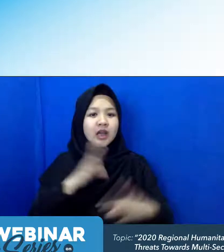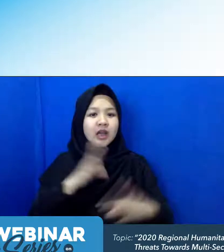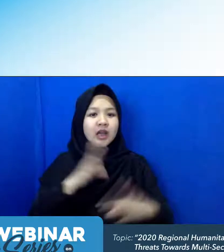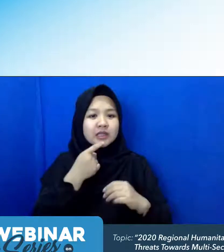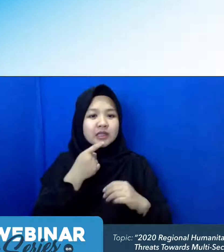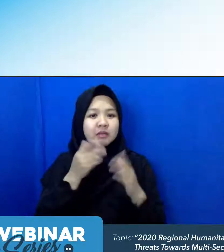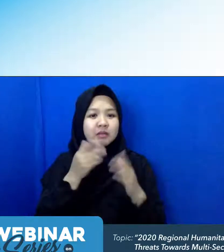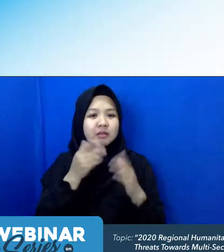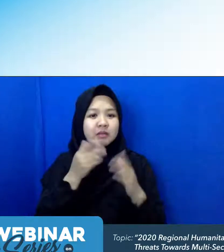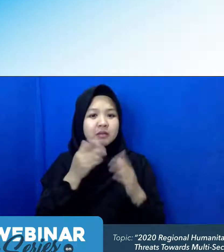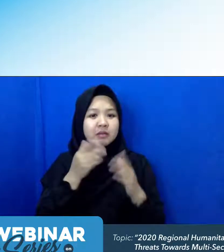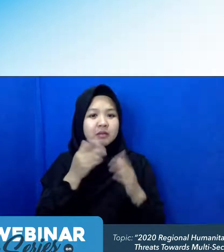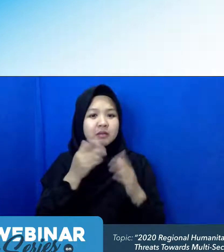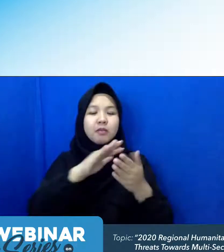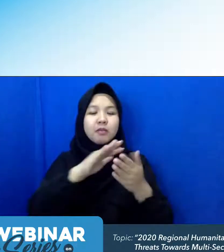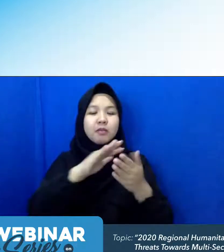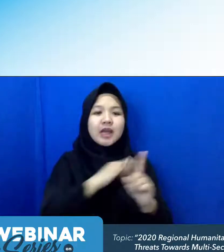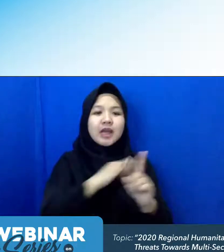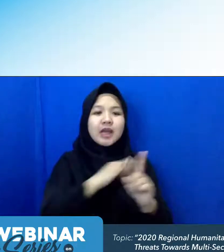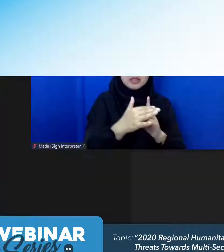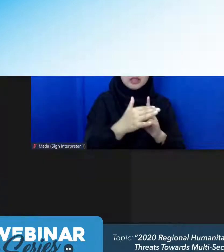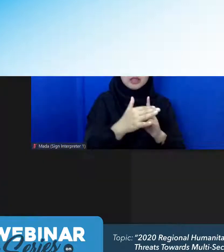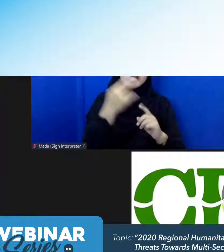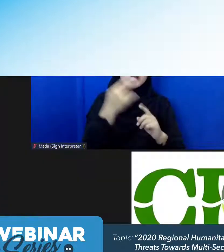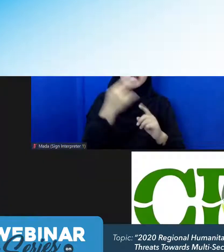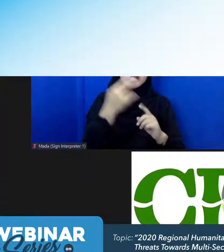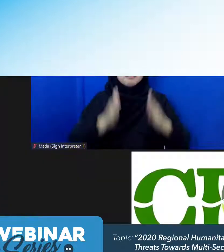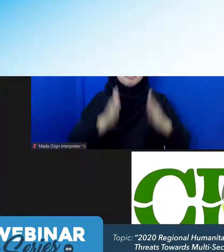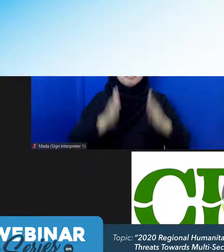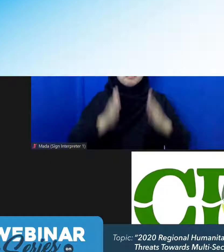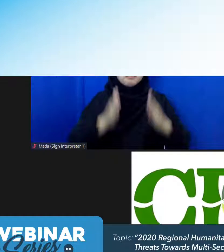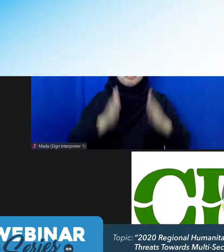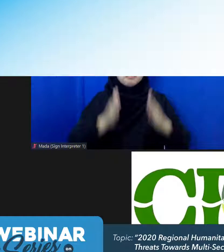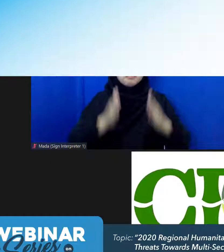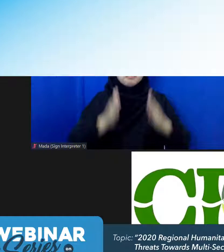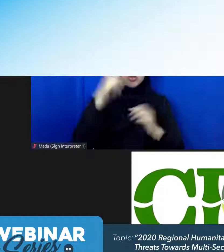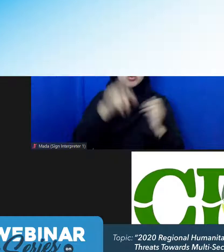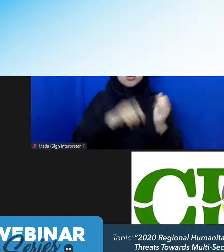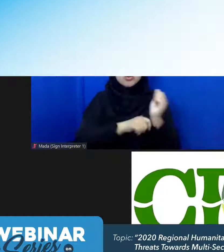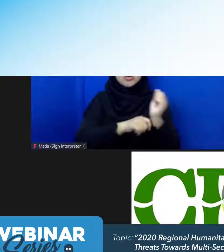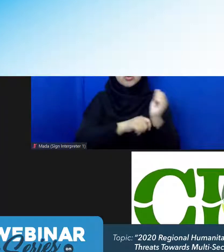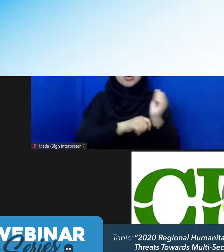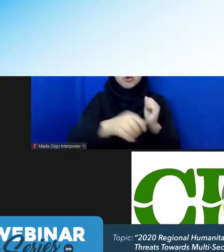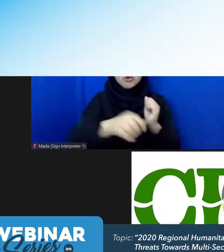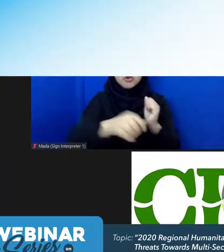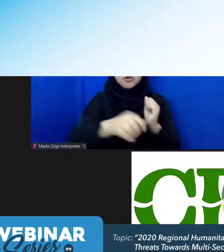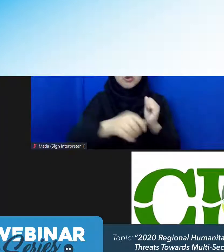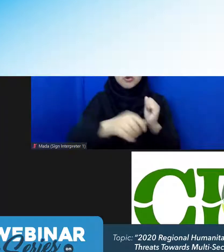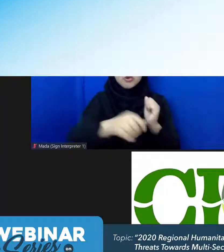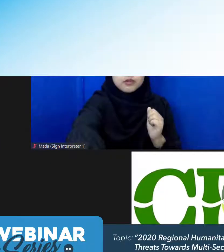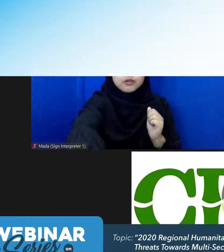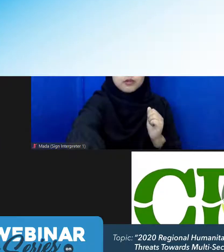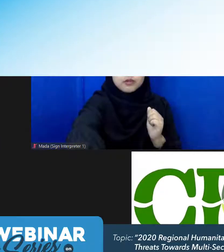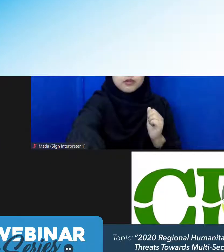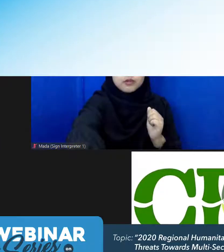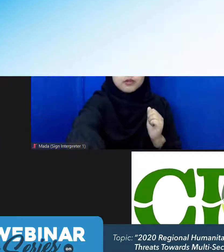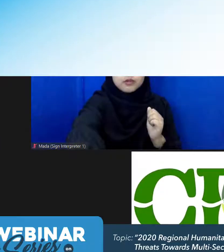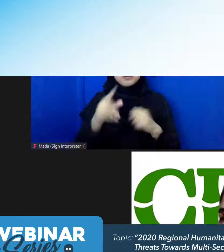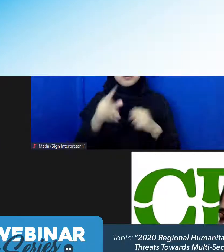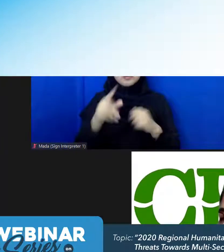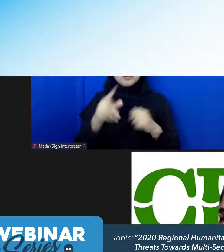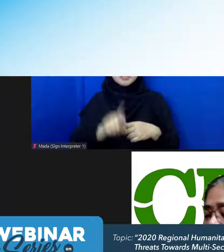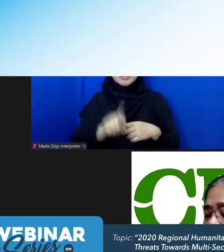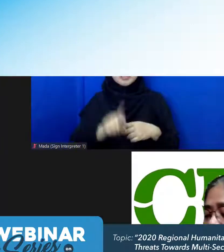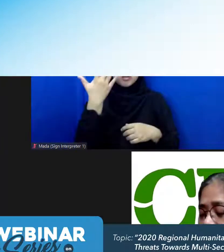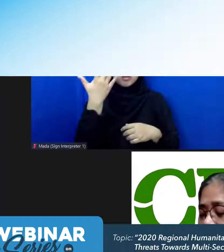have played in response, but I think there's, this equal question to you about what role you